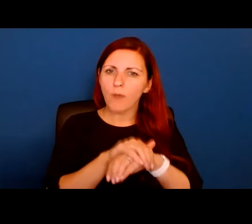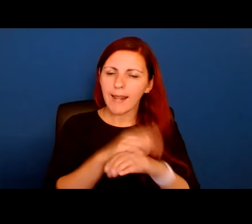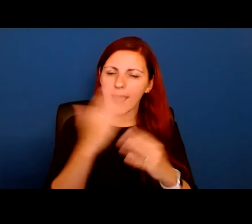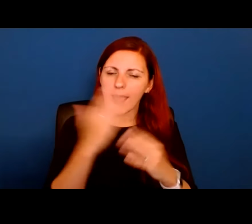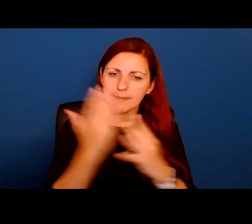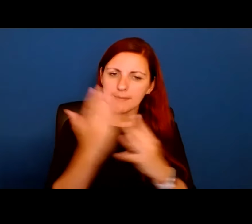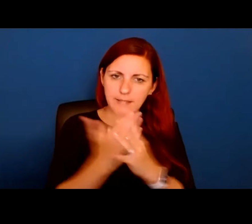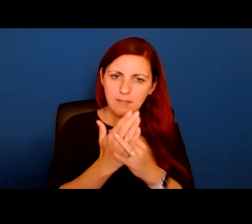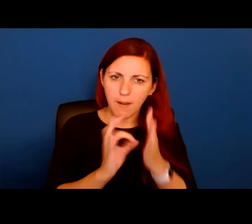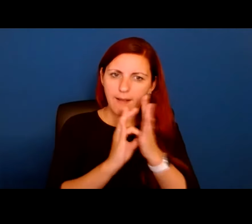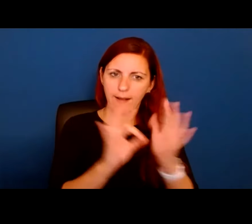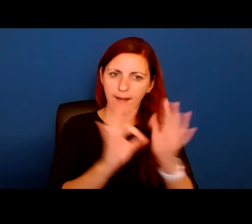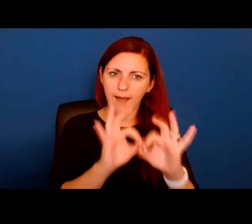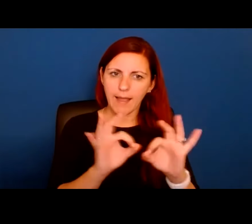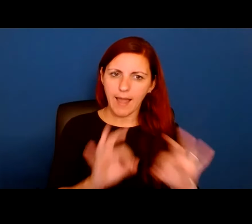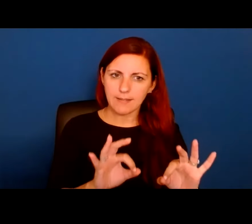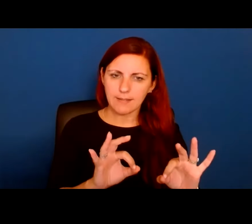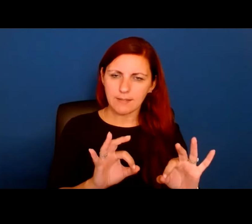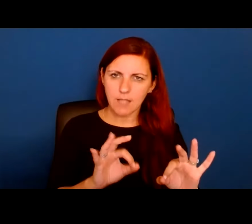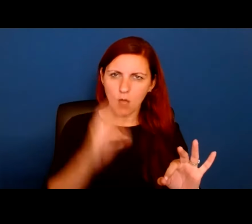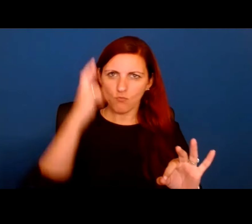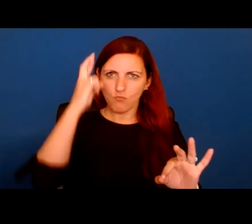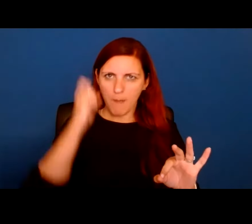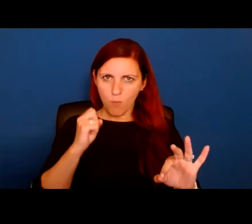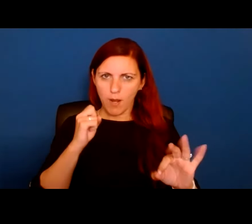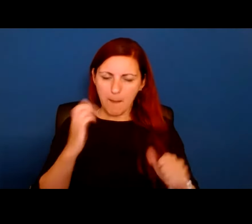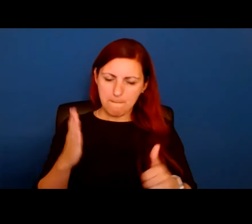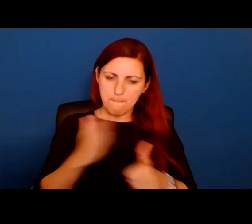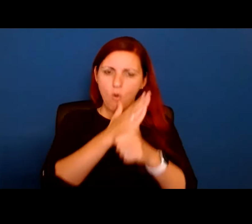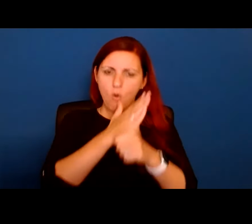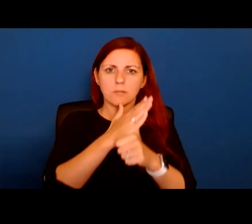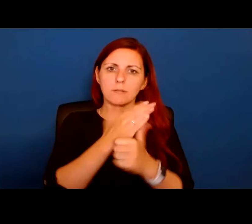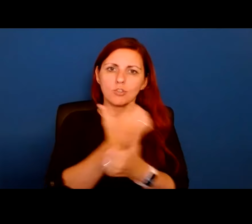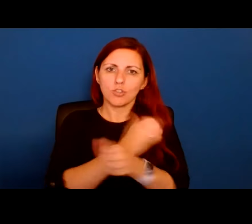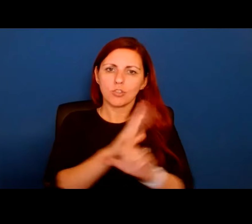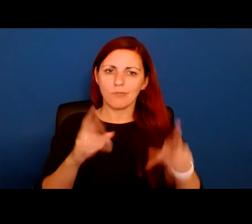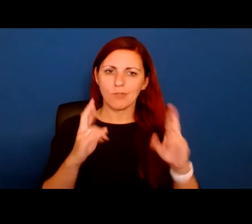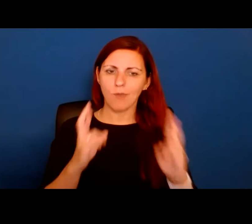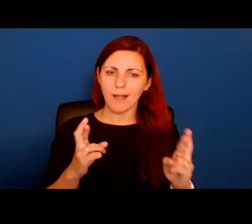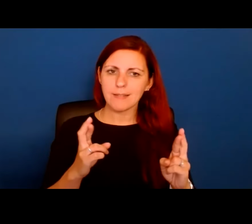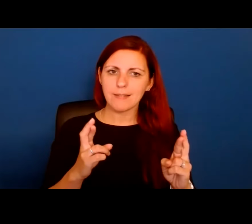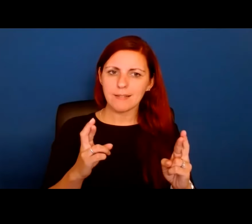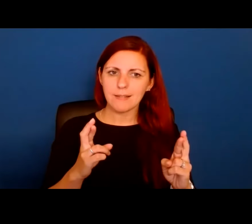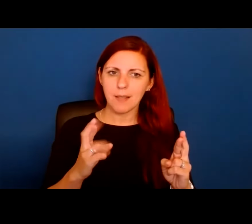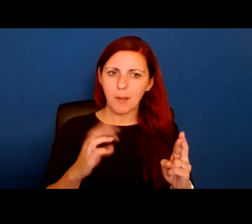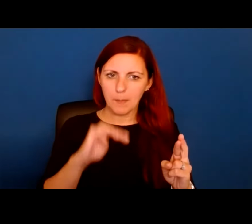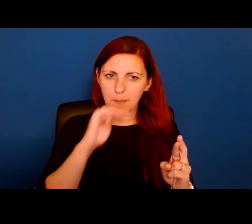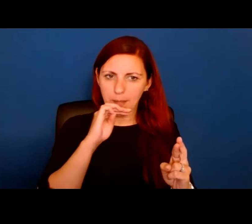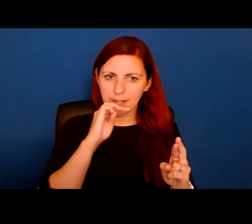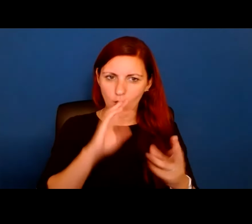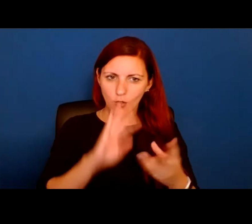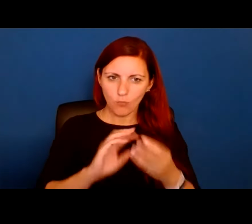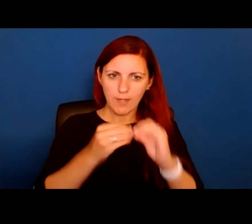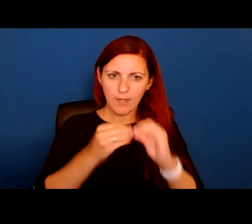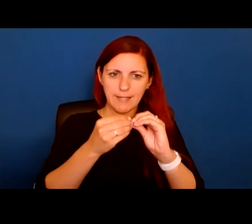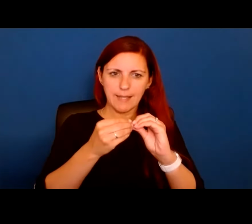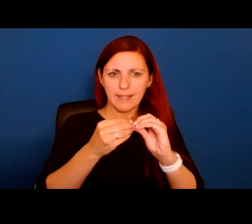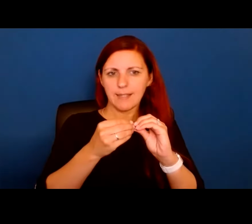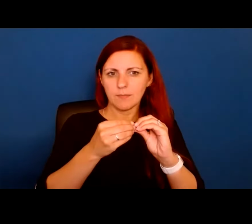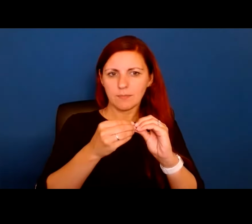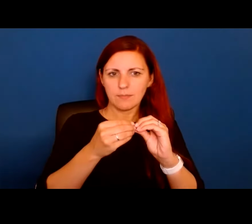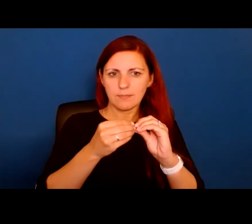again, putting children's rights at the heart of what IT and social media companies do, creating all terms and conditions written in child